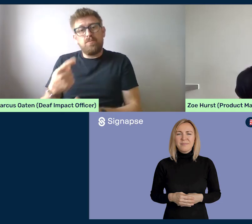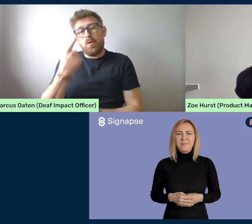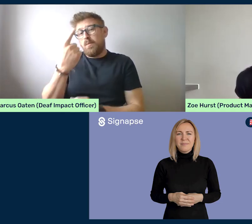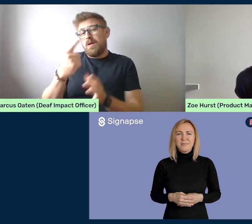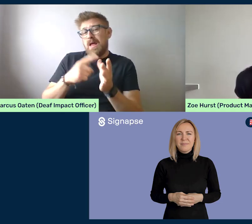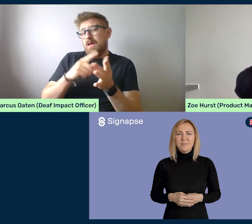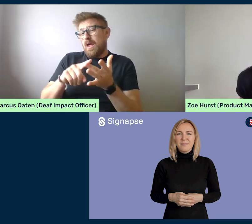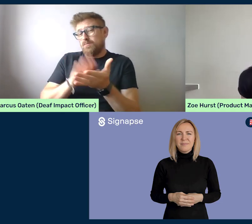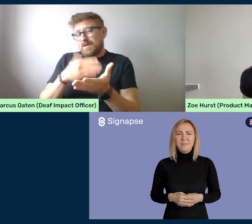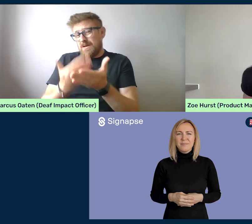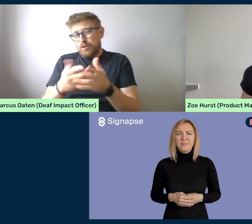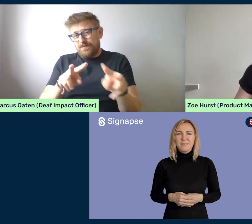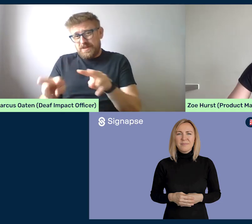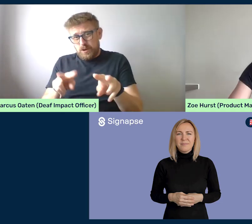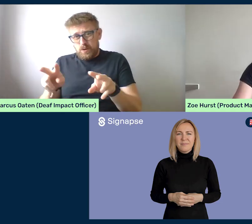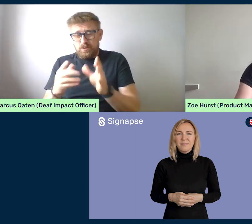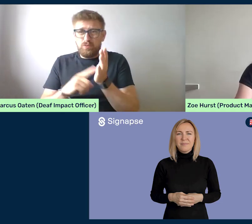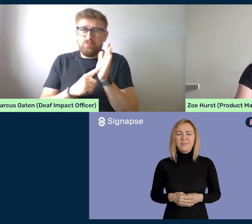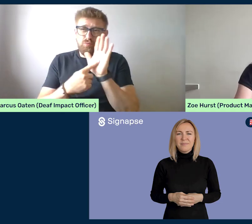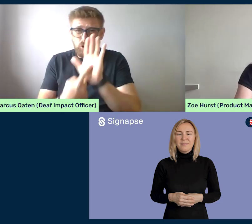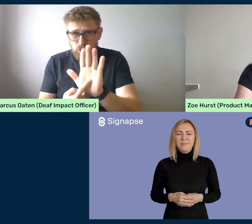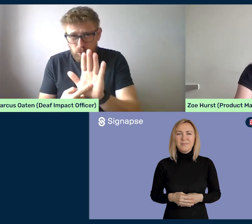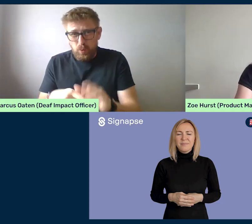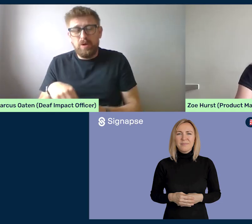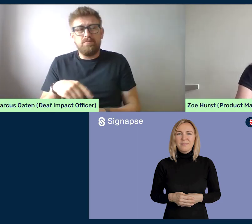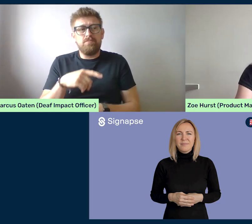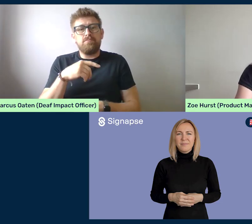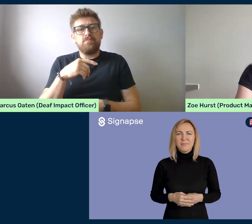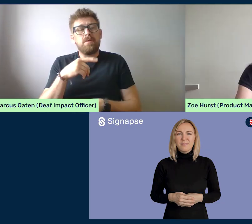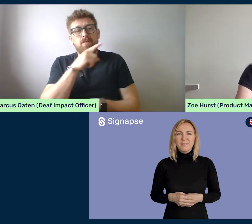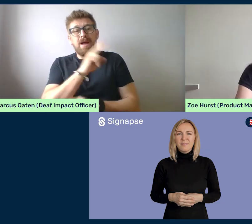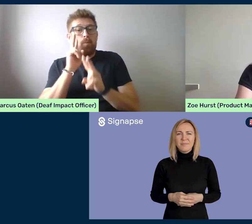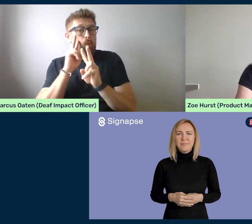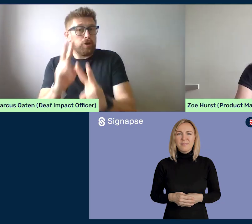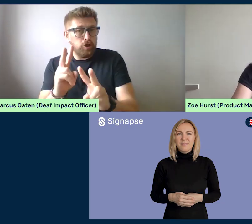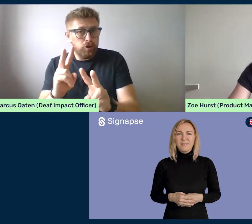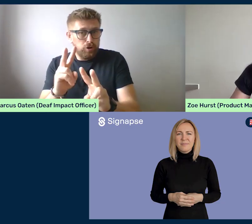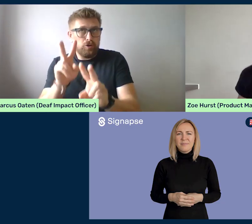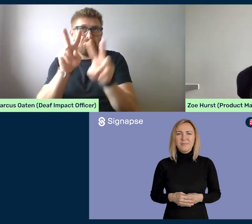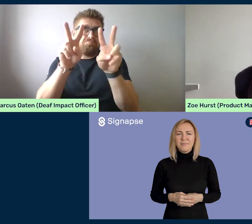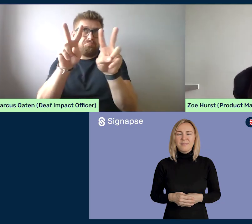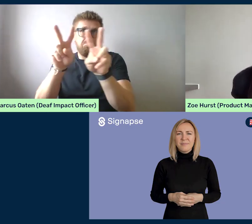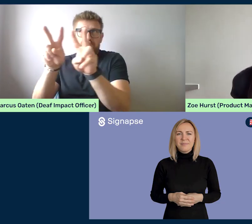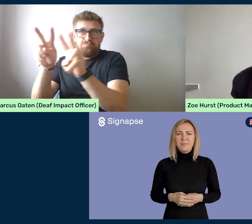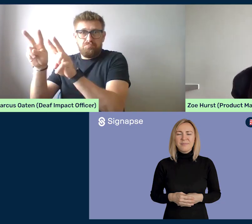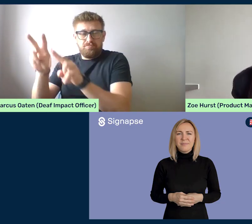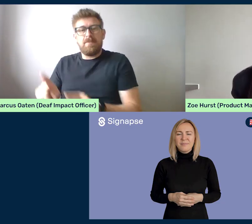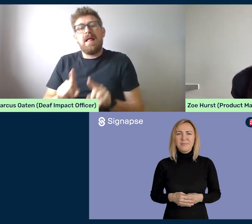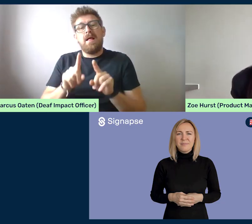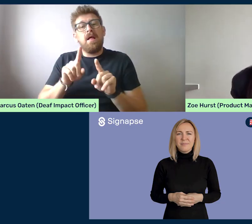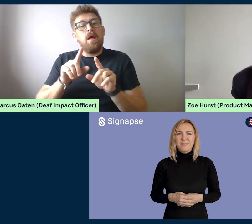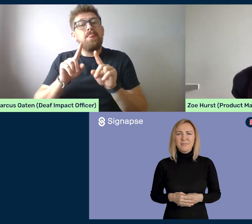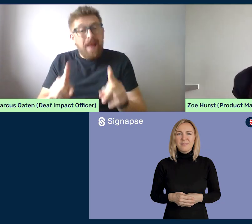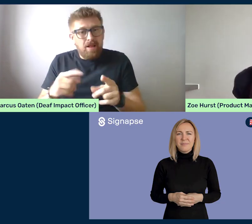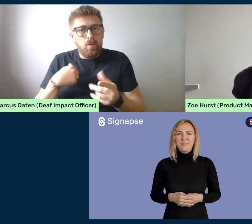that feedback is given, we may Mhm. show a video of the AI doing a translation, which they can